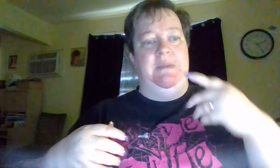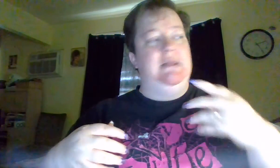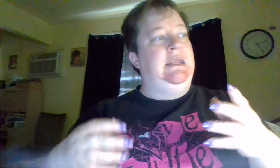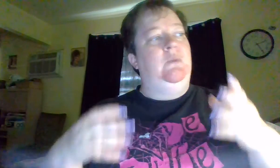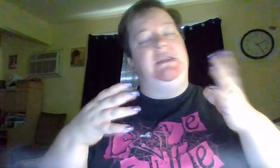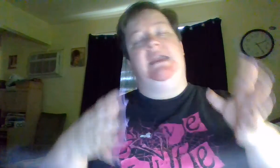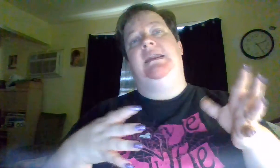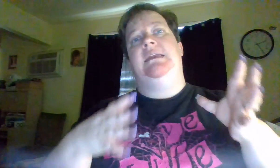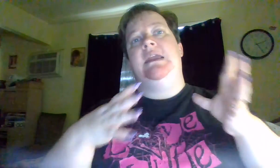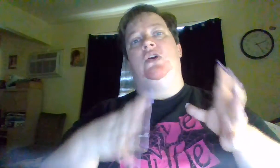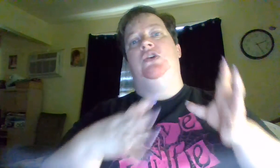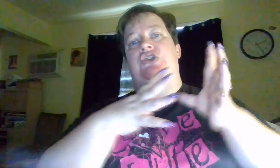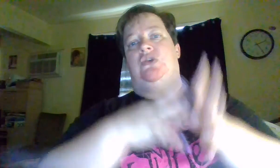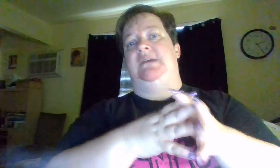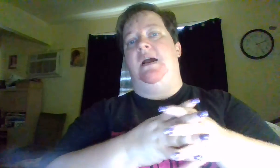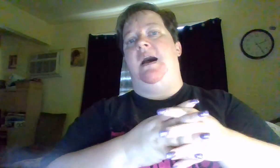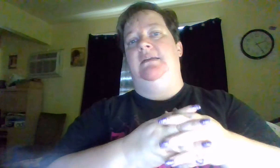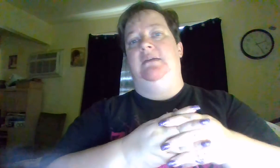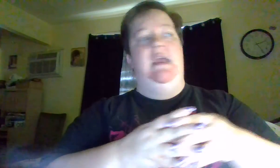ultimately with Gideon, he learned to trust God.